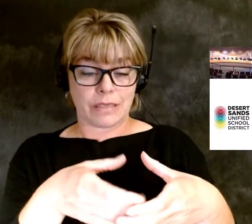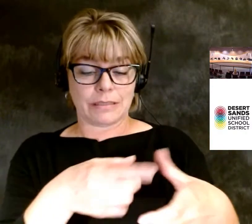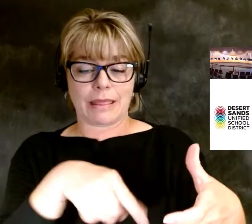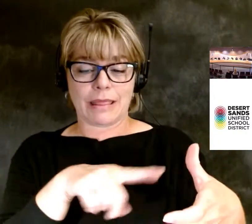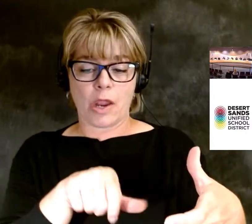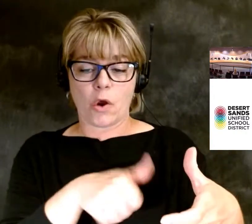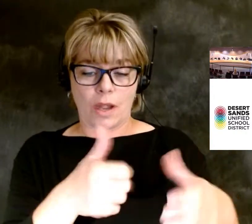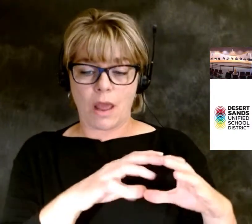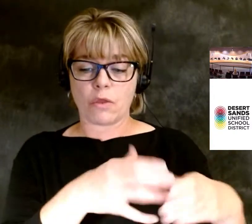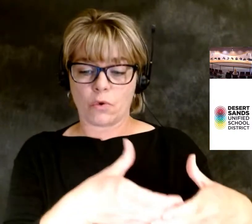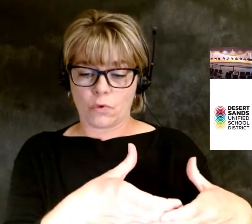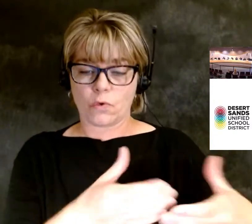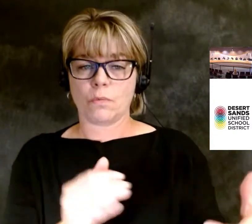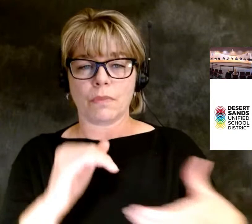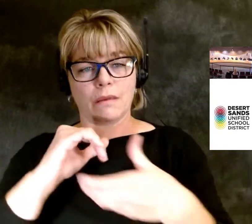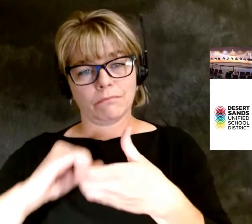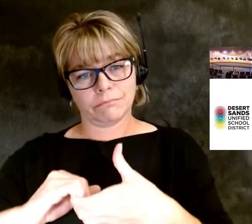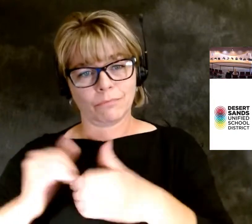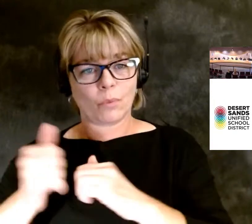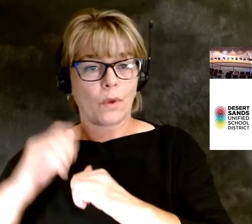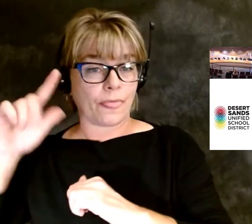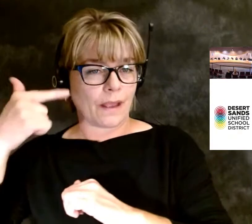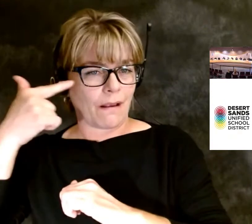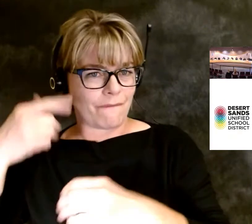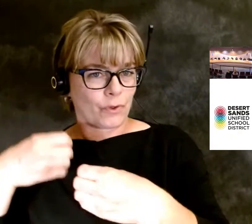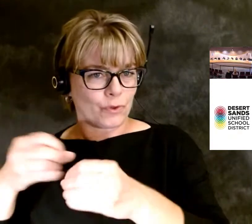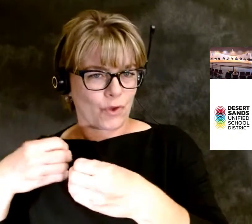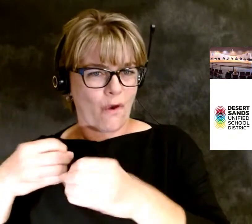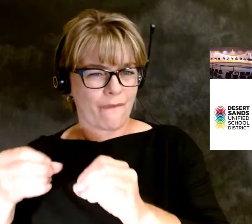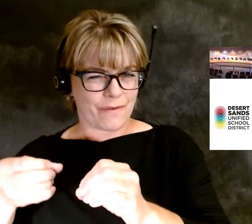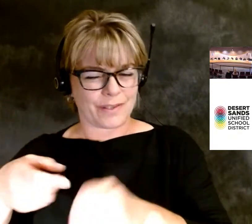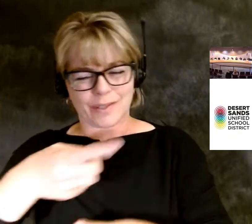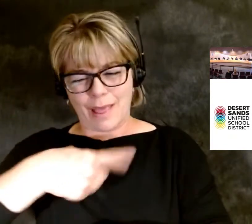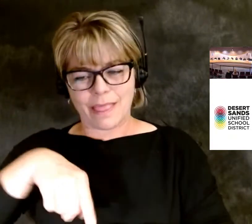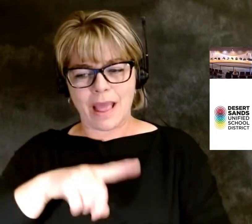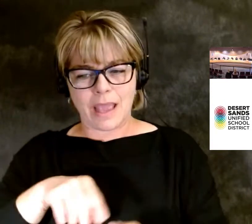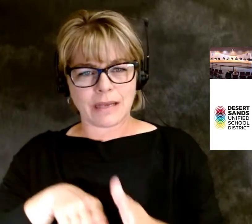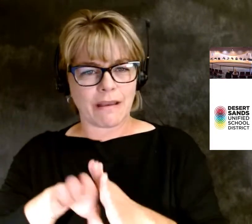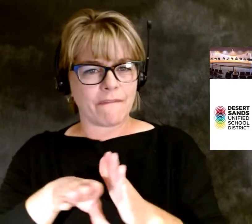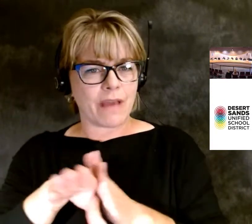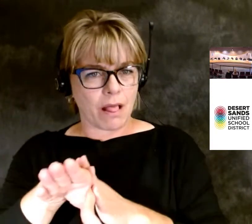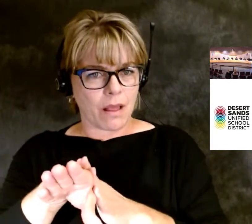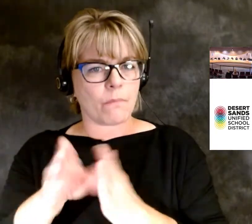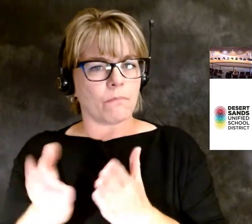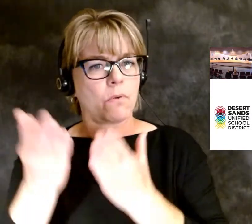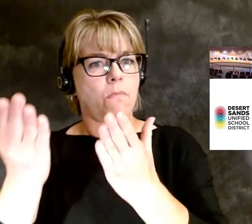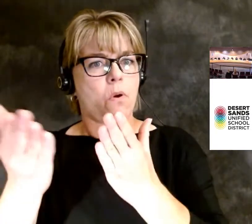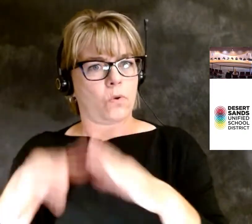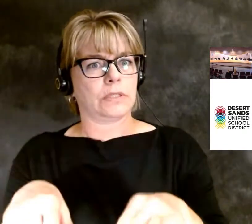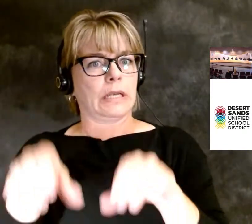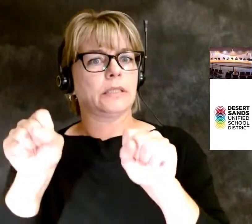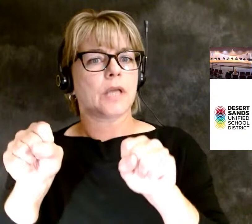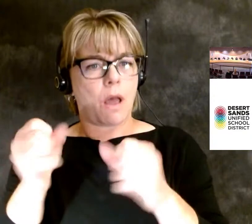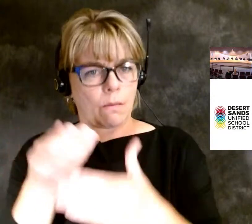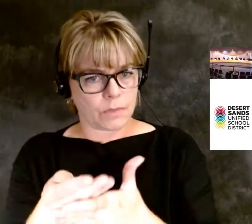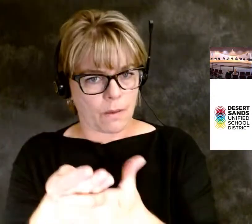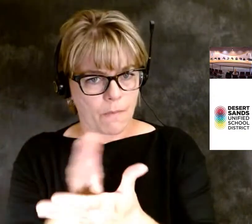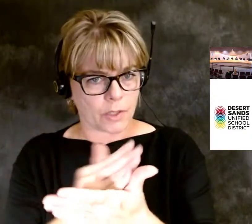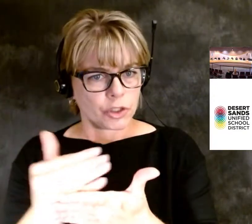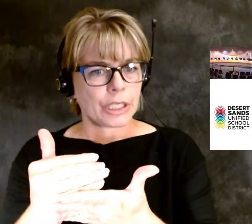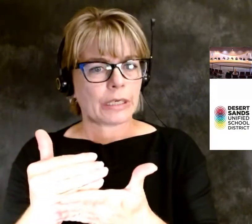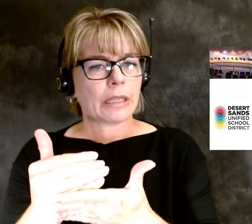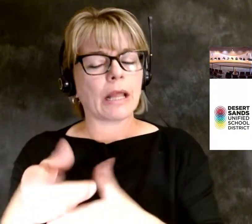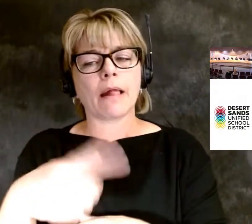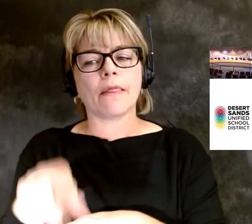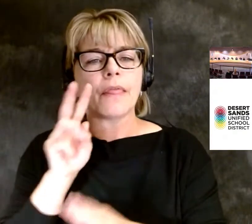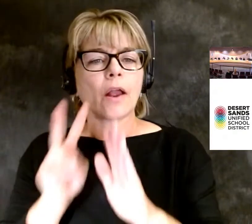in conjunction with the governor's office on developing and proposing and adopting a budget, they are anticipating that it's